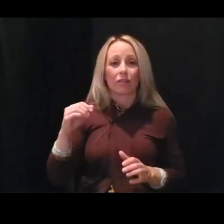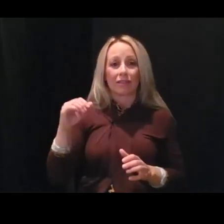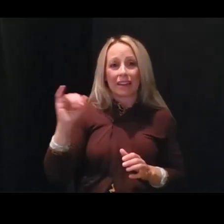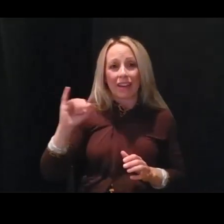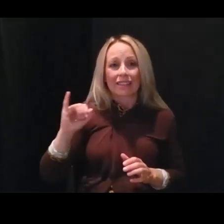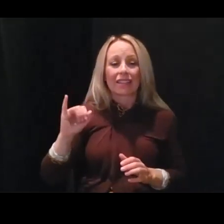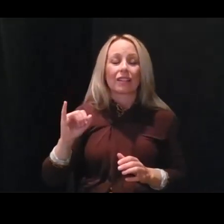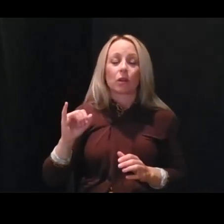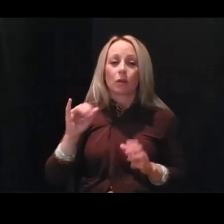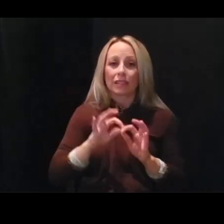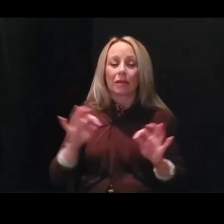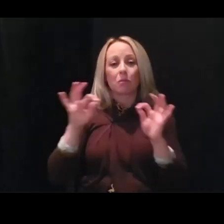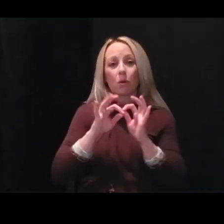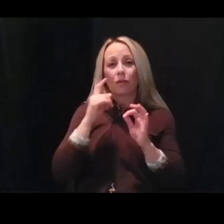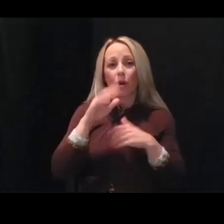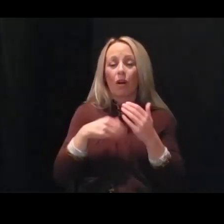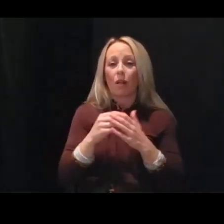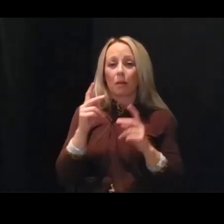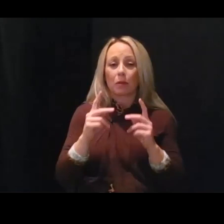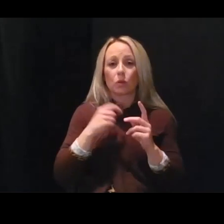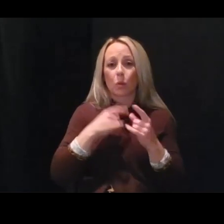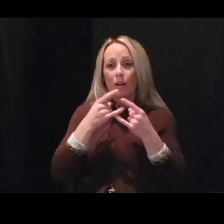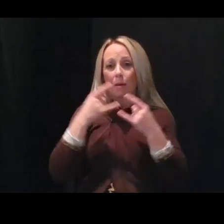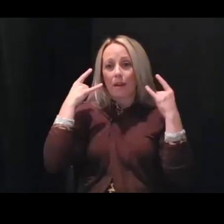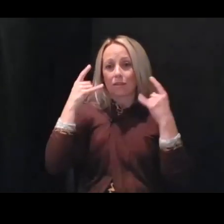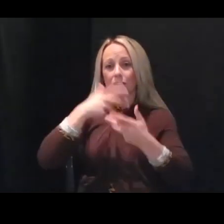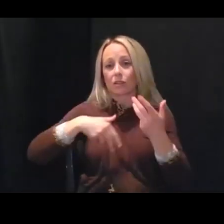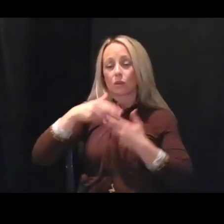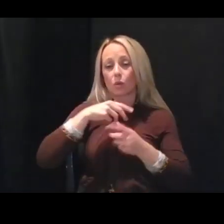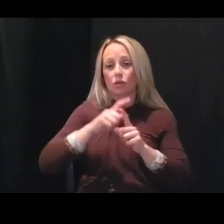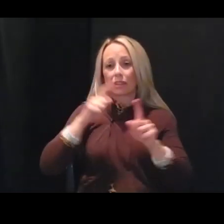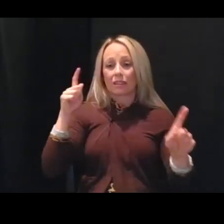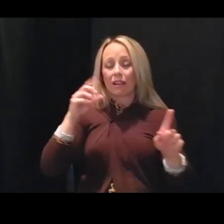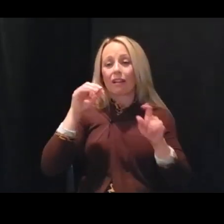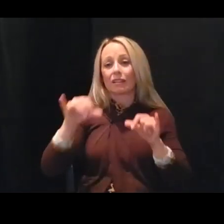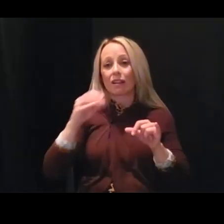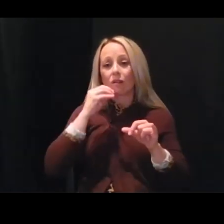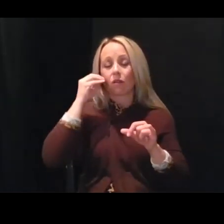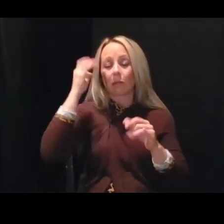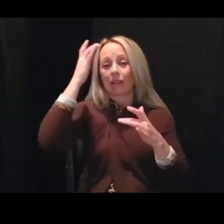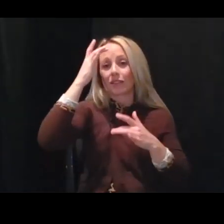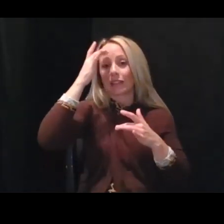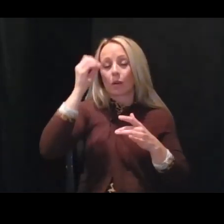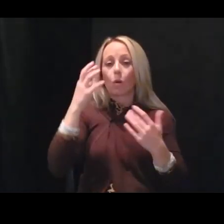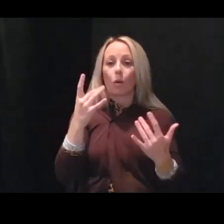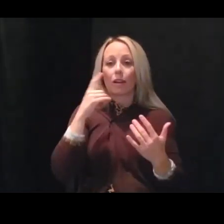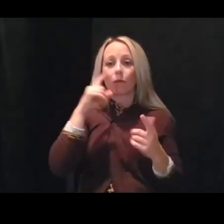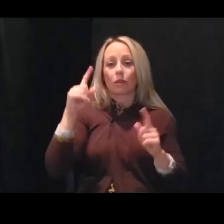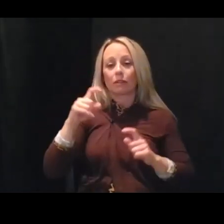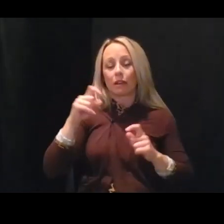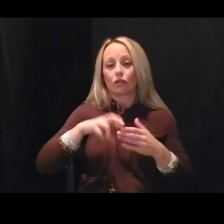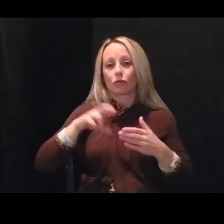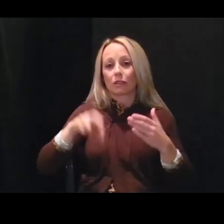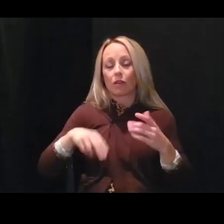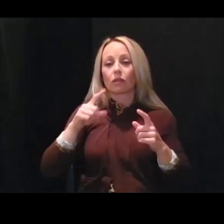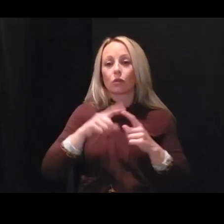all individuals to wear a mask, social distance, and stay home when they are sick or waiting for test results to help